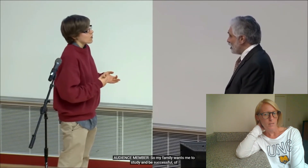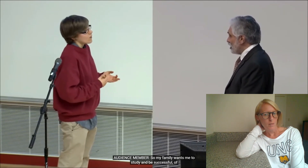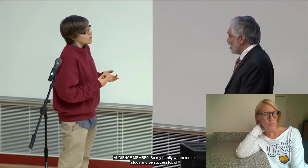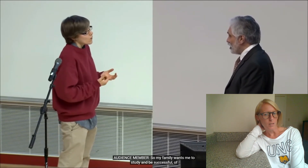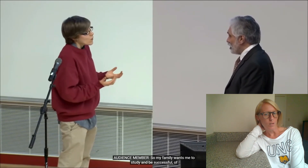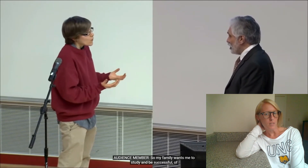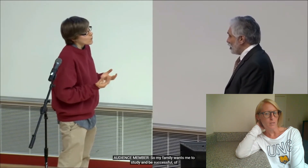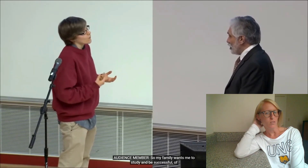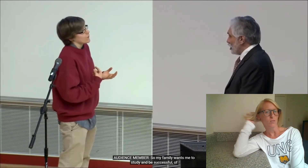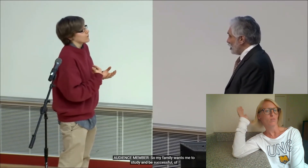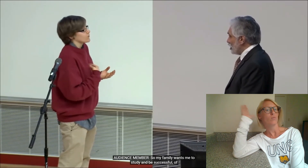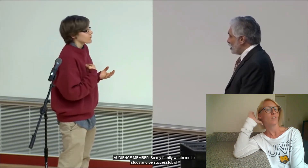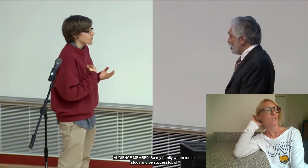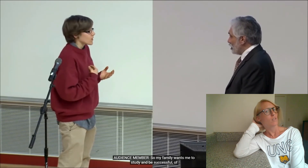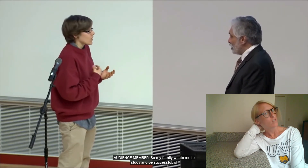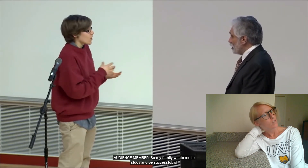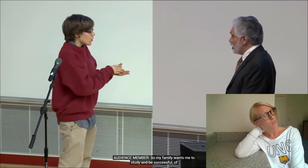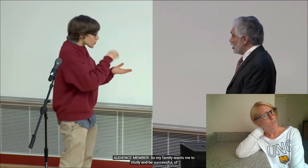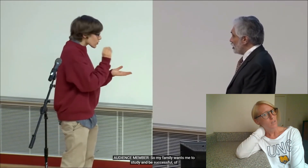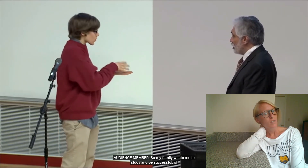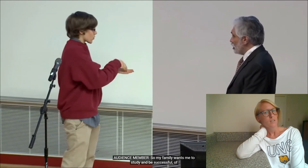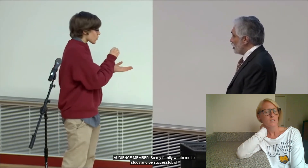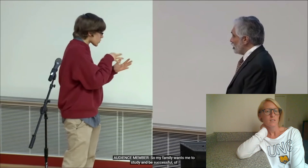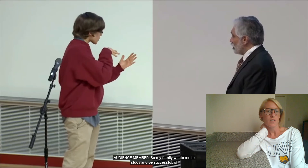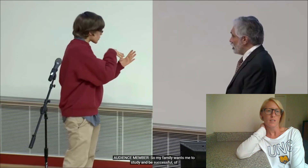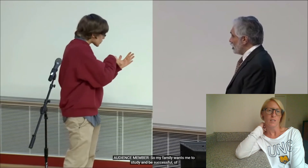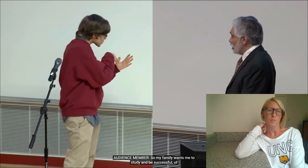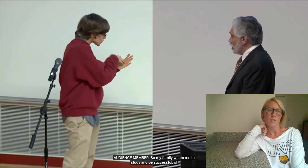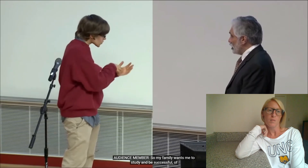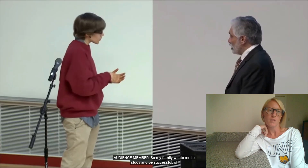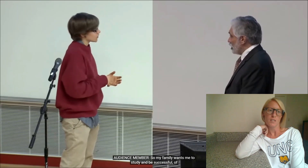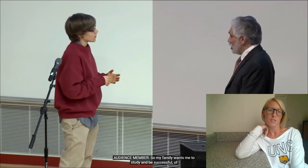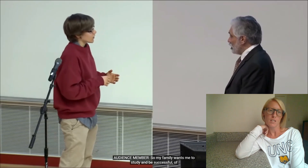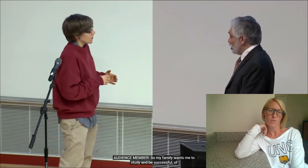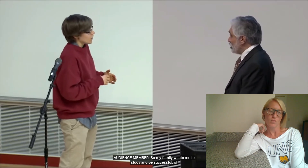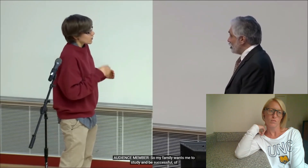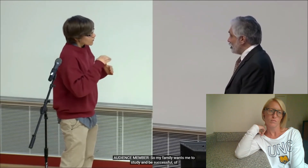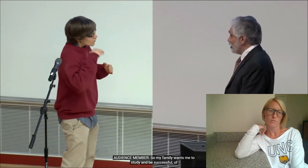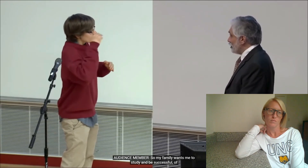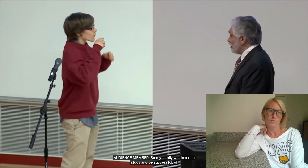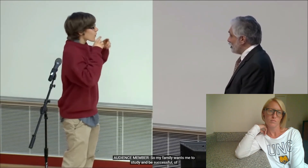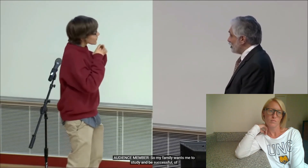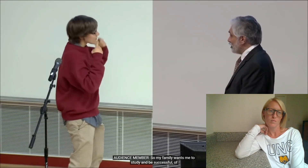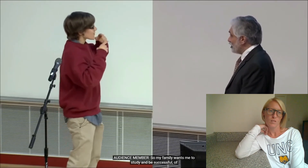So my family wants me to study